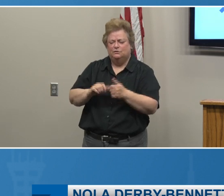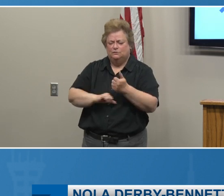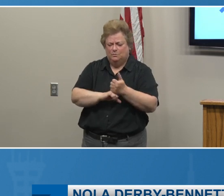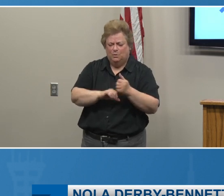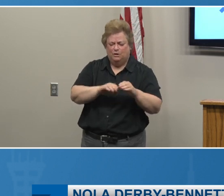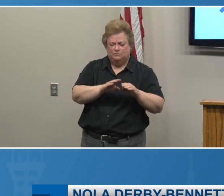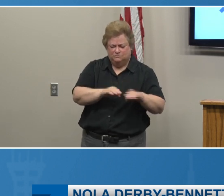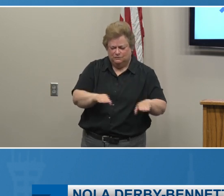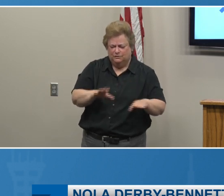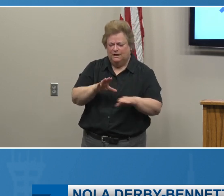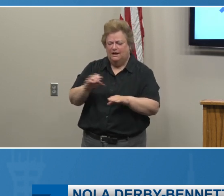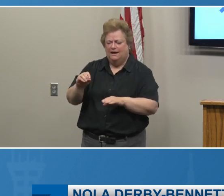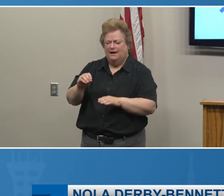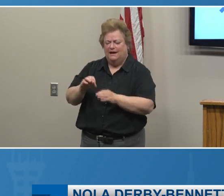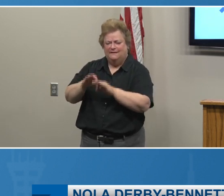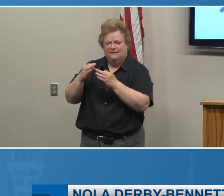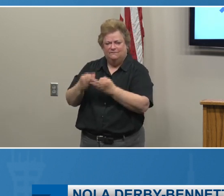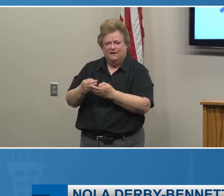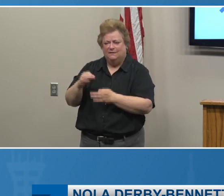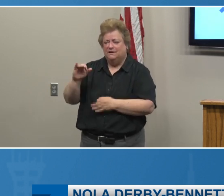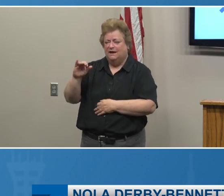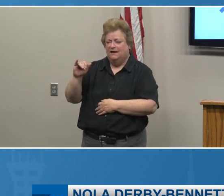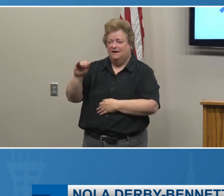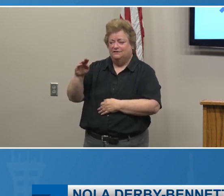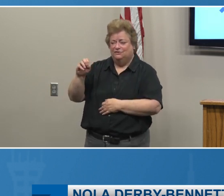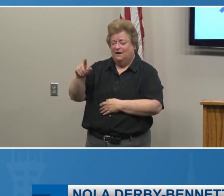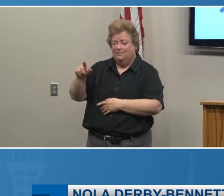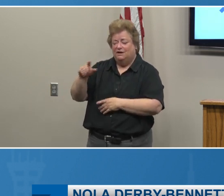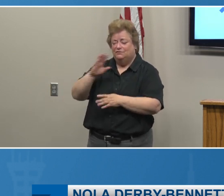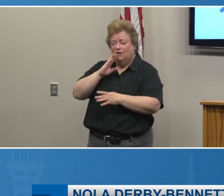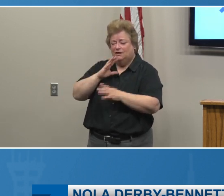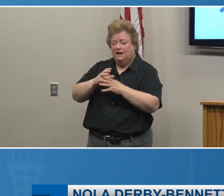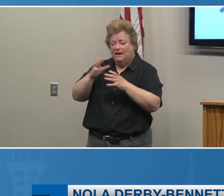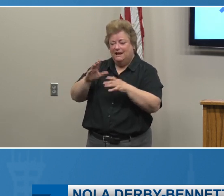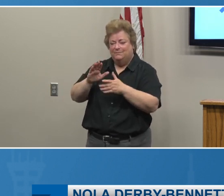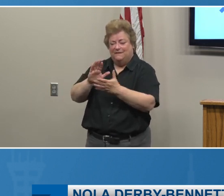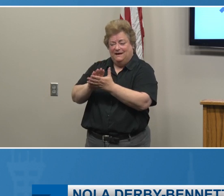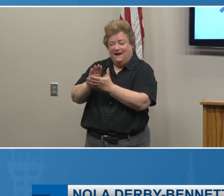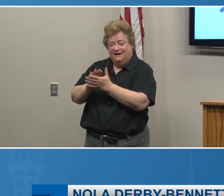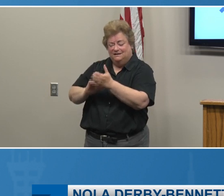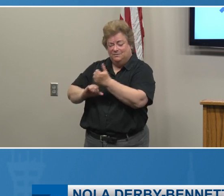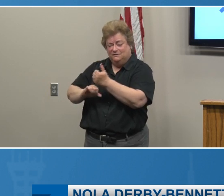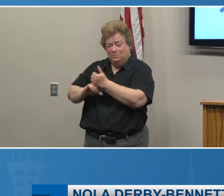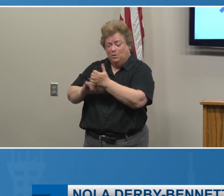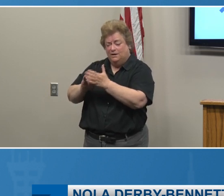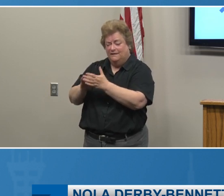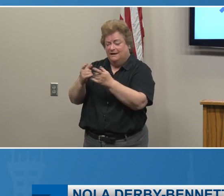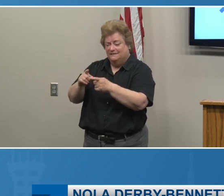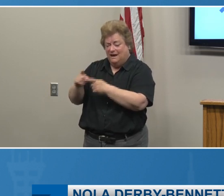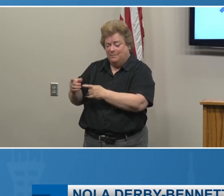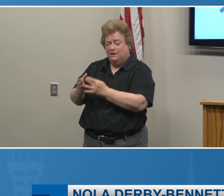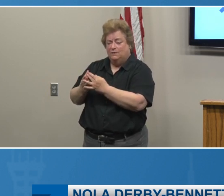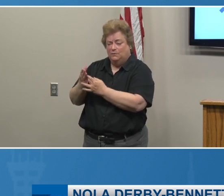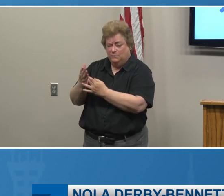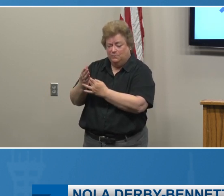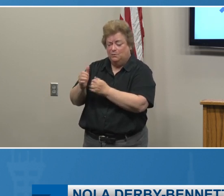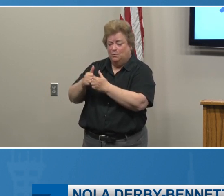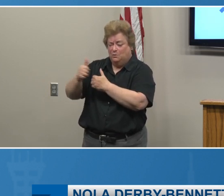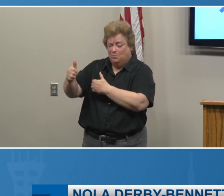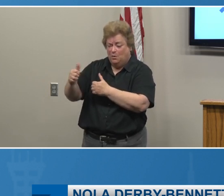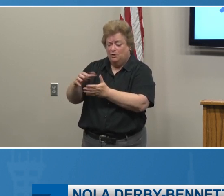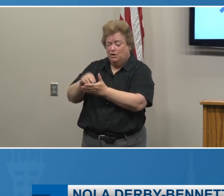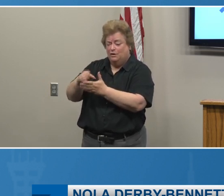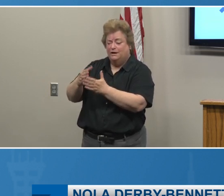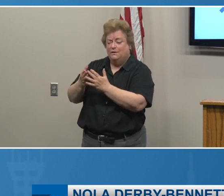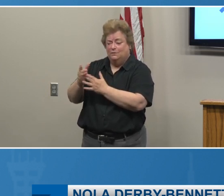families Jamie talked a lot about the amazing academic support and work that is happening through remote learning through LPS